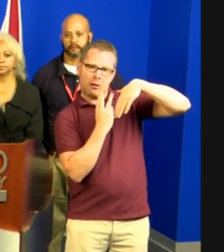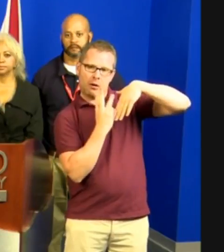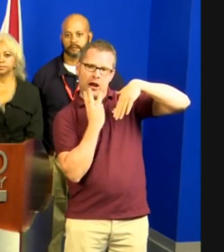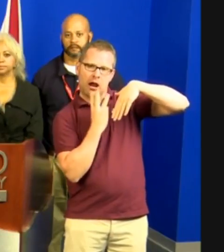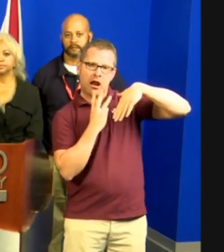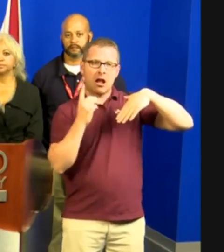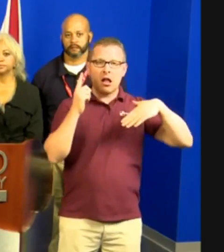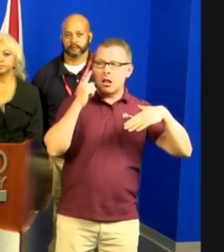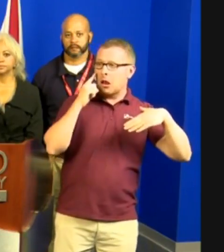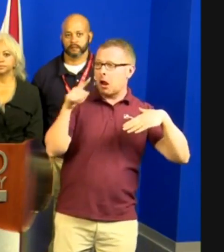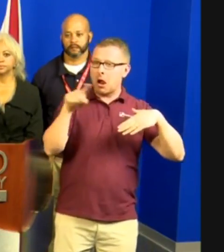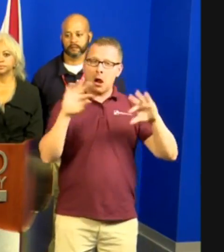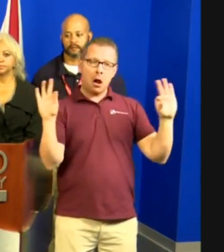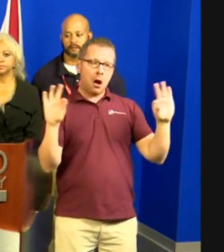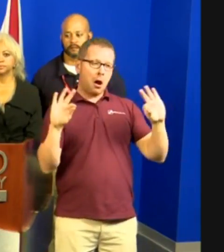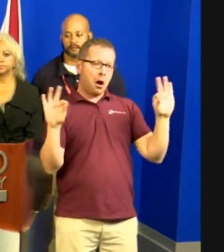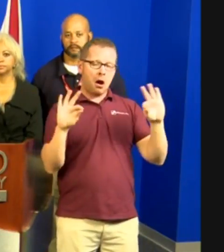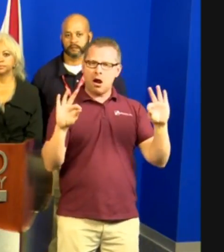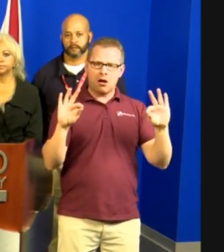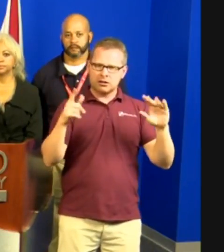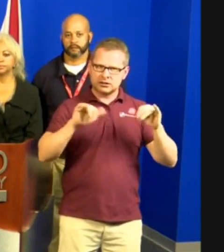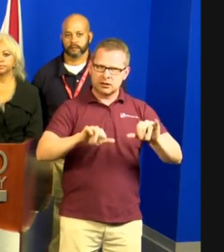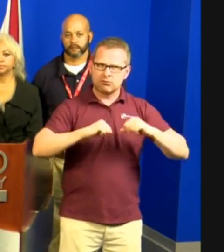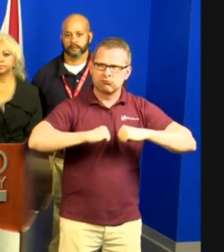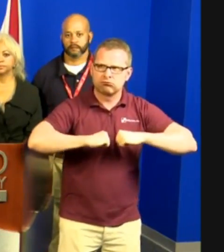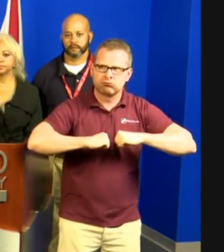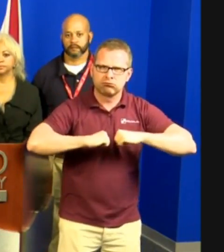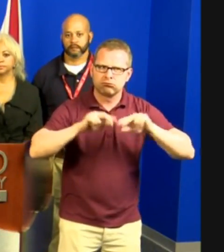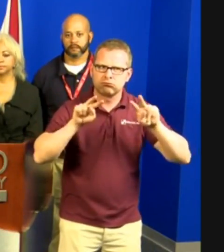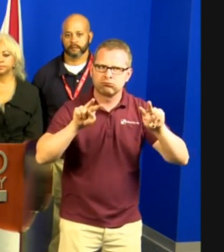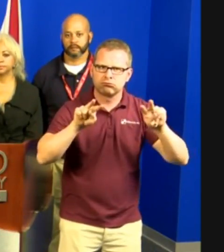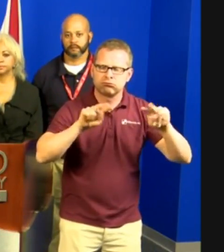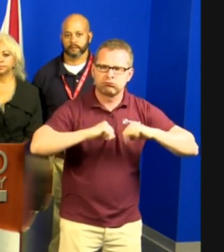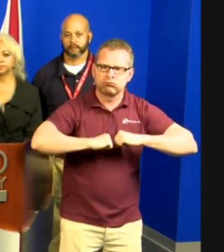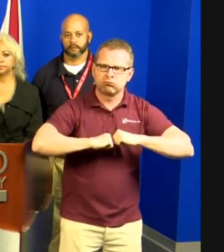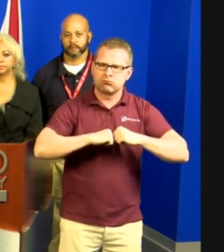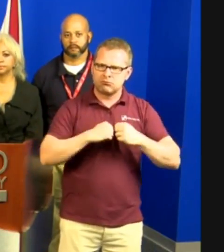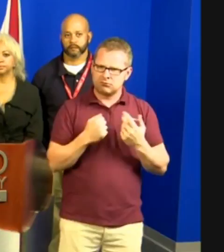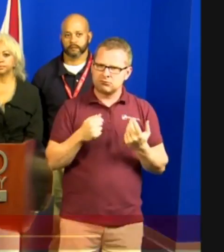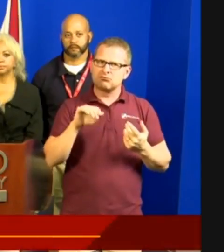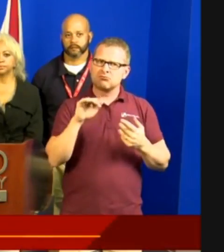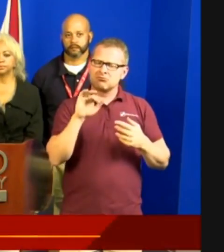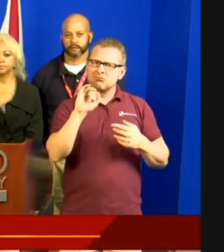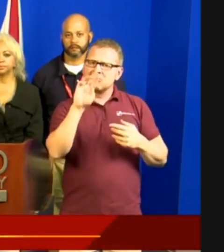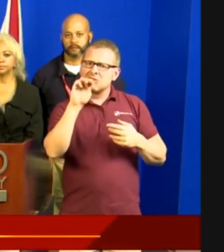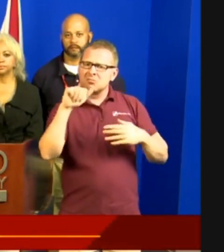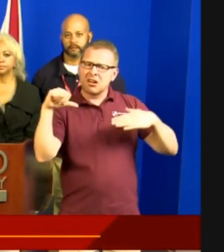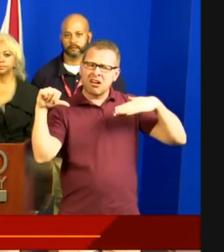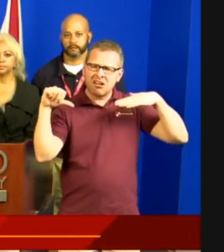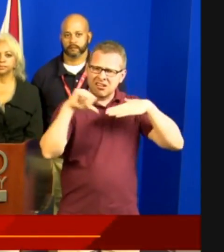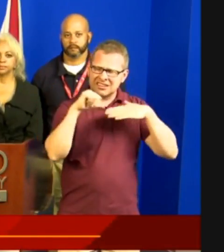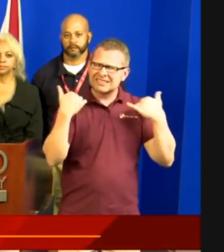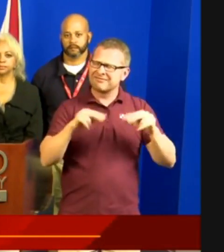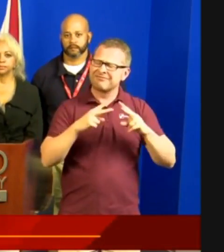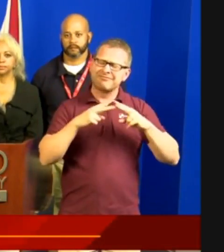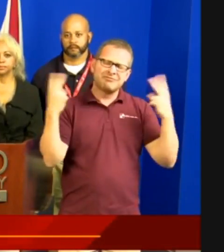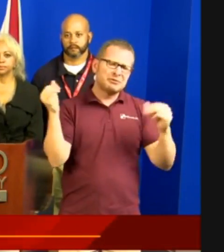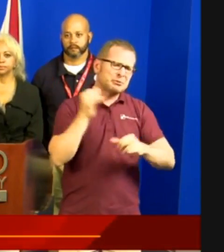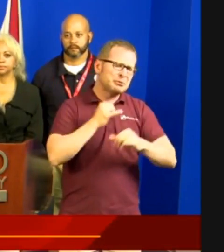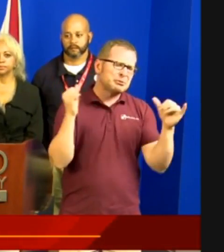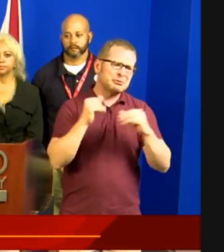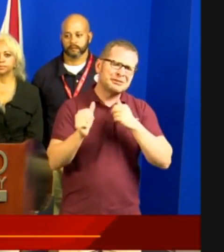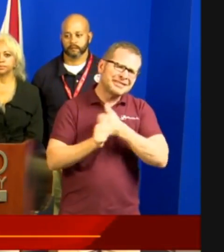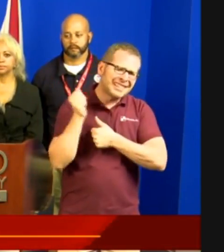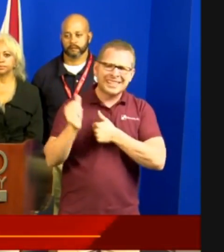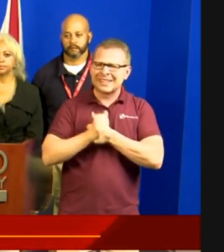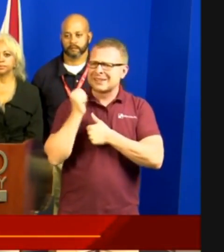down. Irma is a huge and dangerous storm system that continues to pose a threat to all of South Florida.